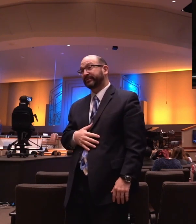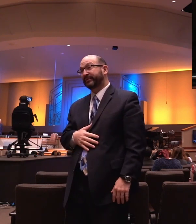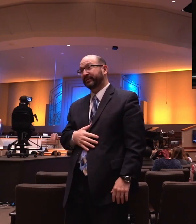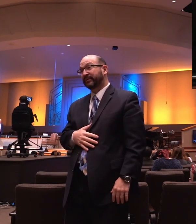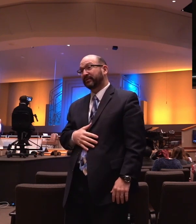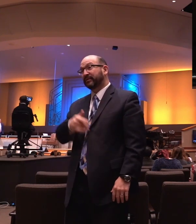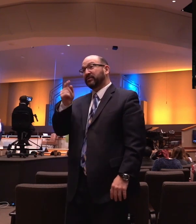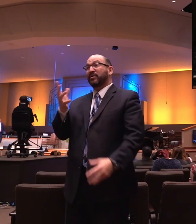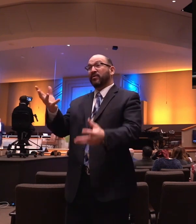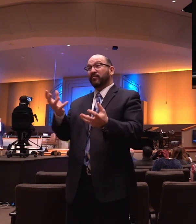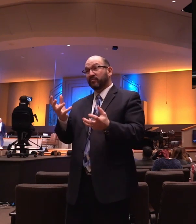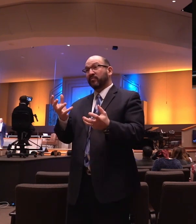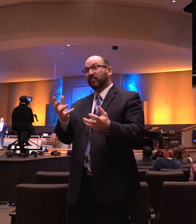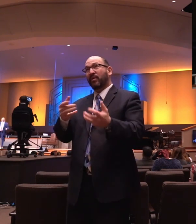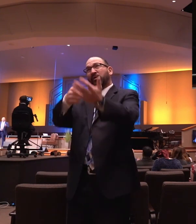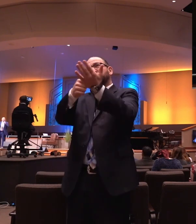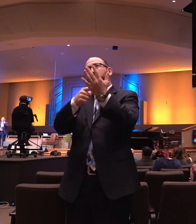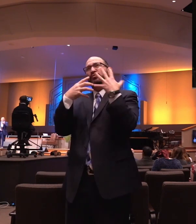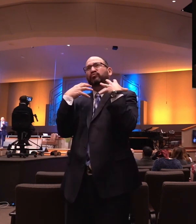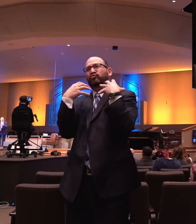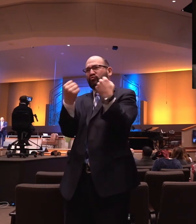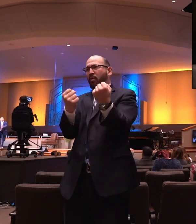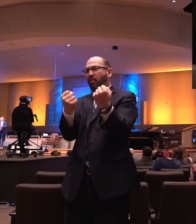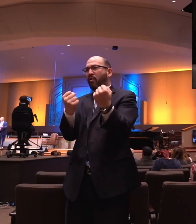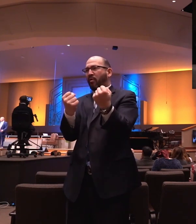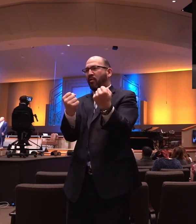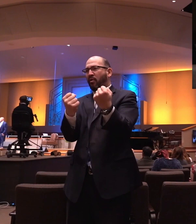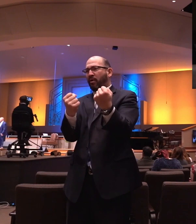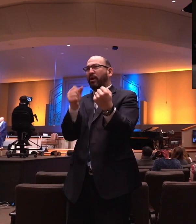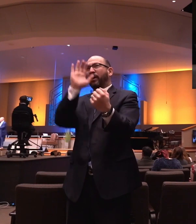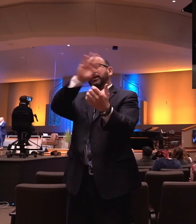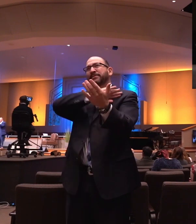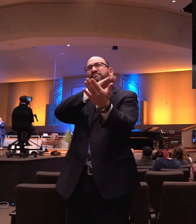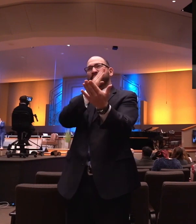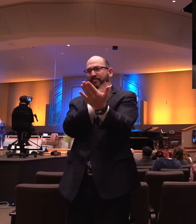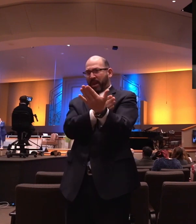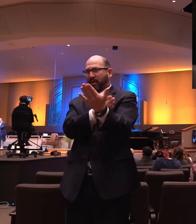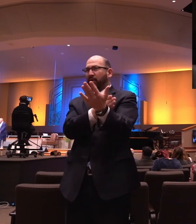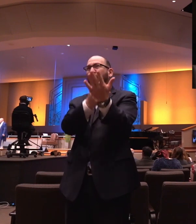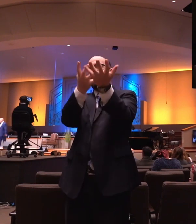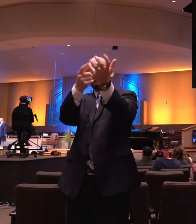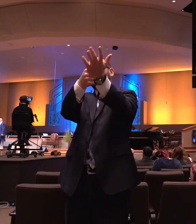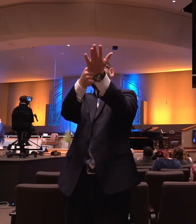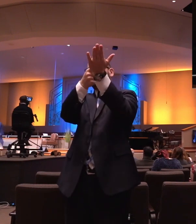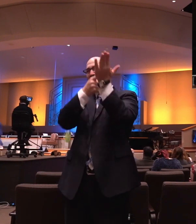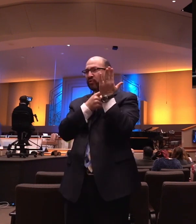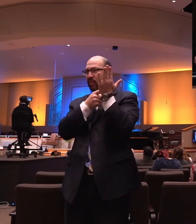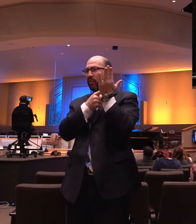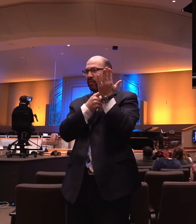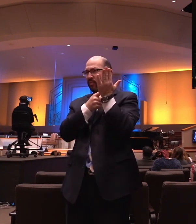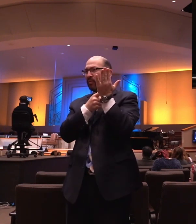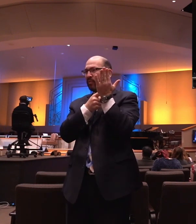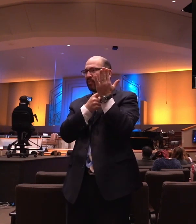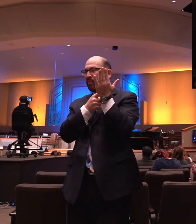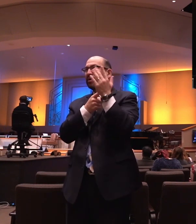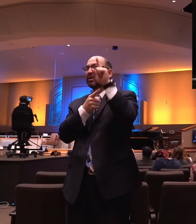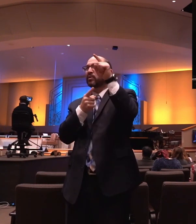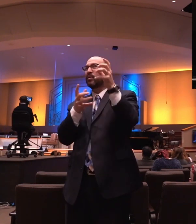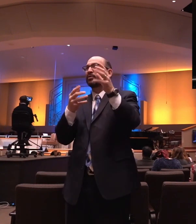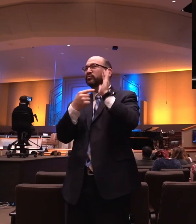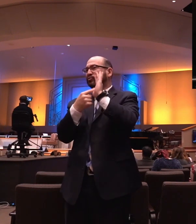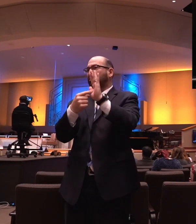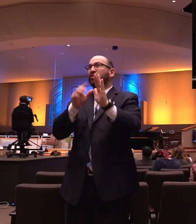wants to show himself strong. He wants to demonstrate his power. He wants to demonstrate his goodness. He wants to